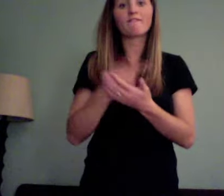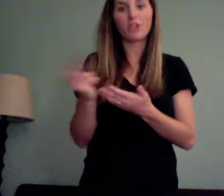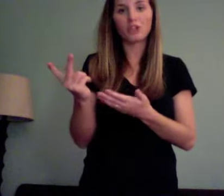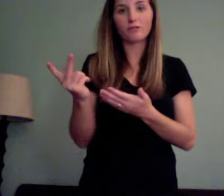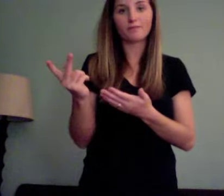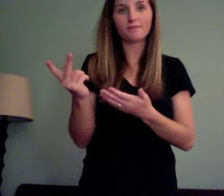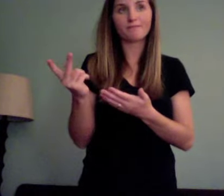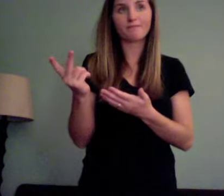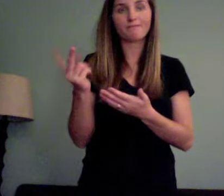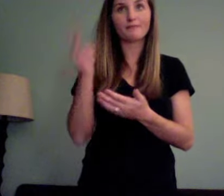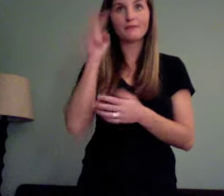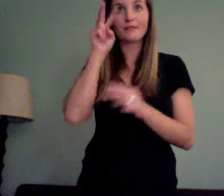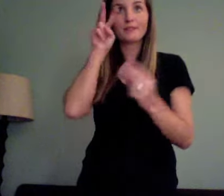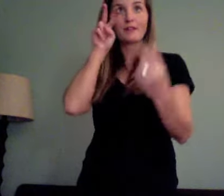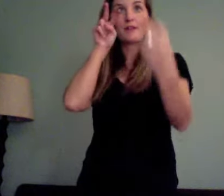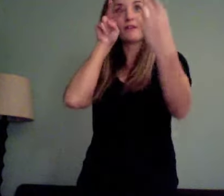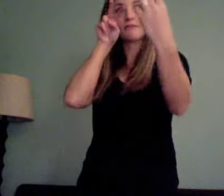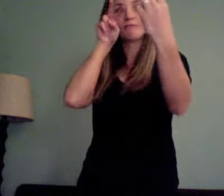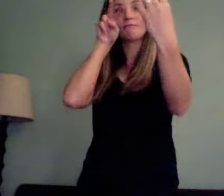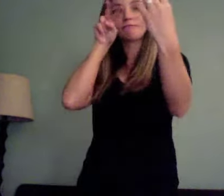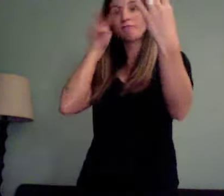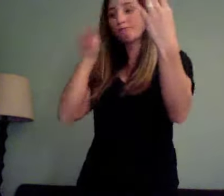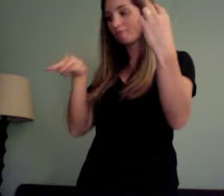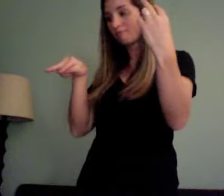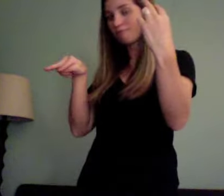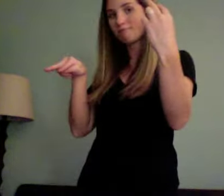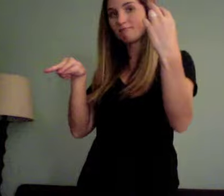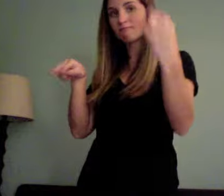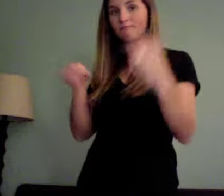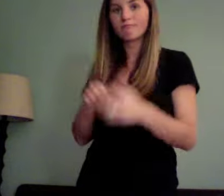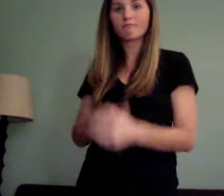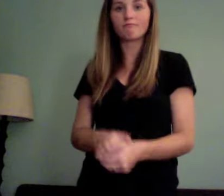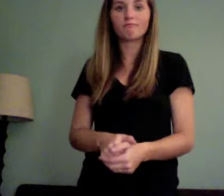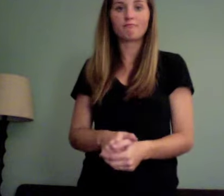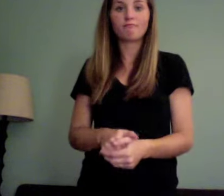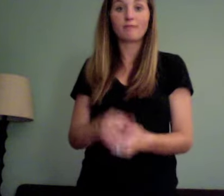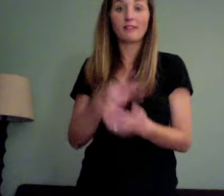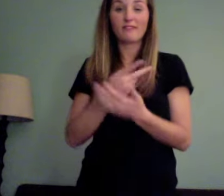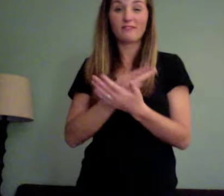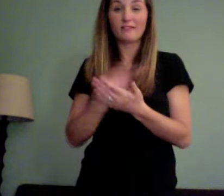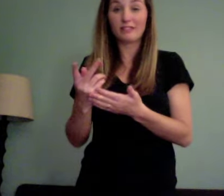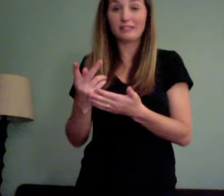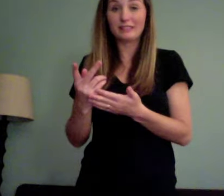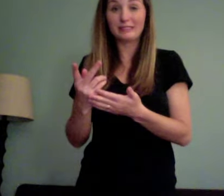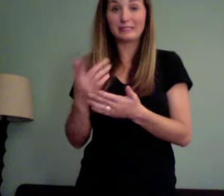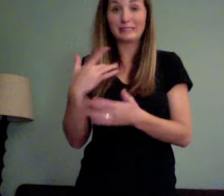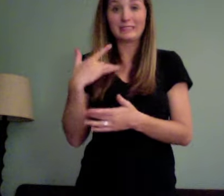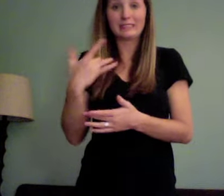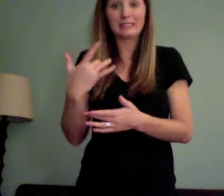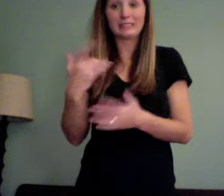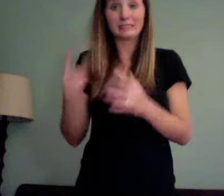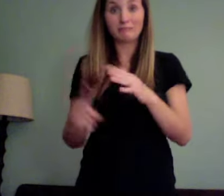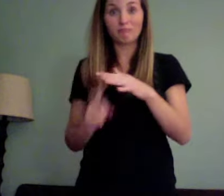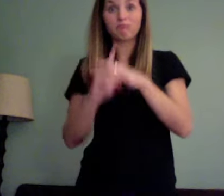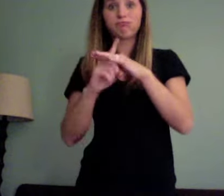eyes off Jesus. Isn't it crazy how failure tends to come up at the weirdest times? Things